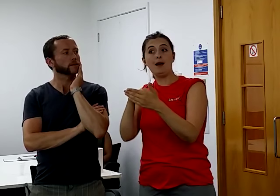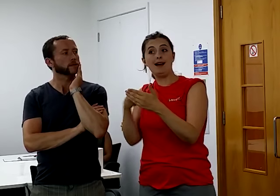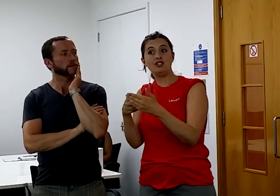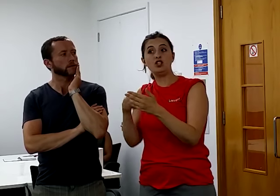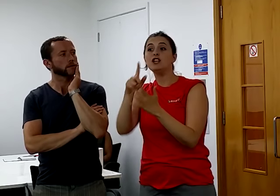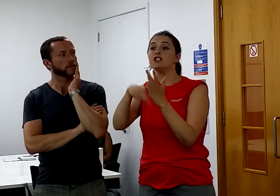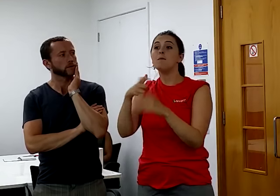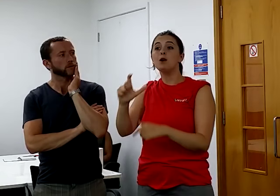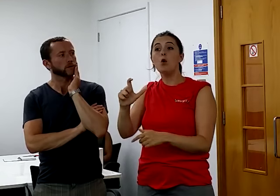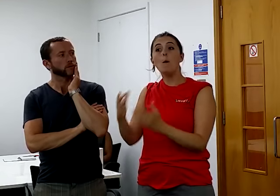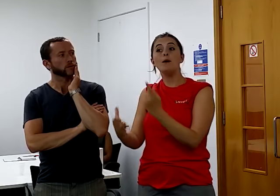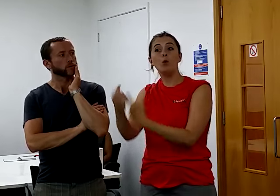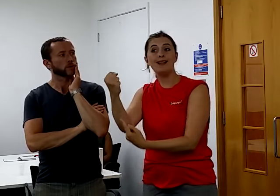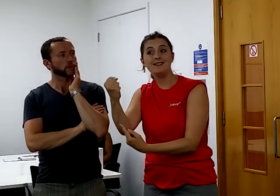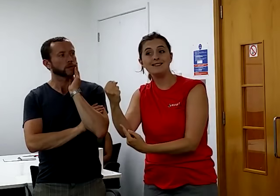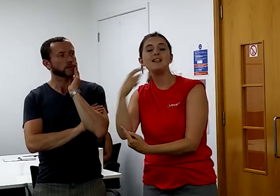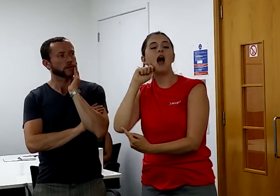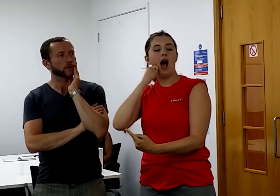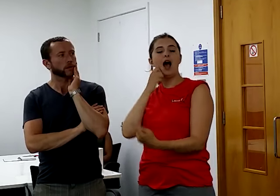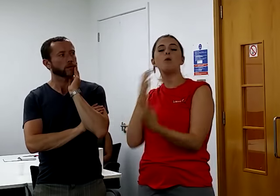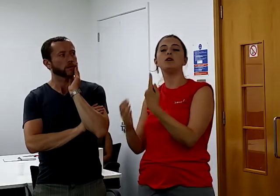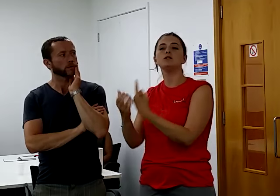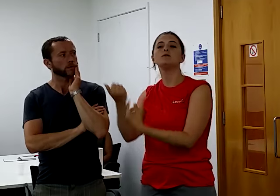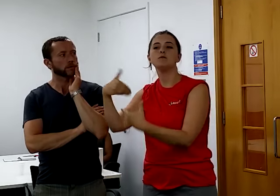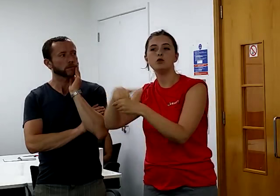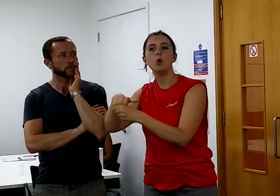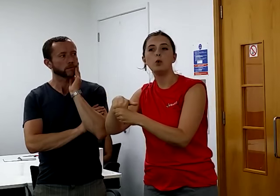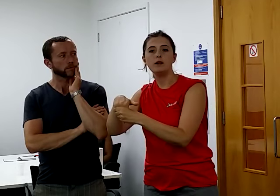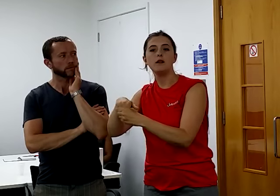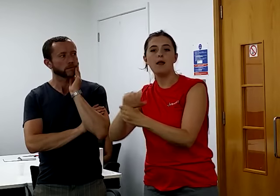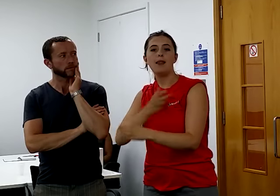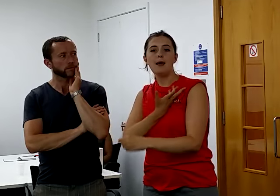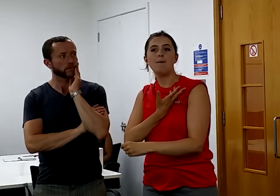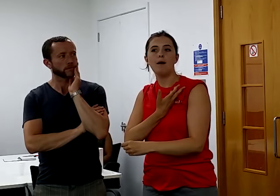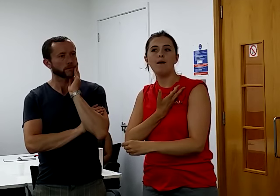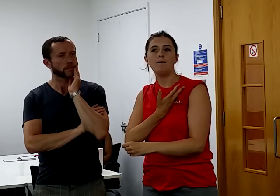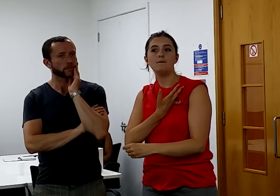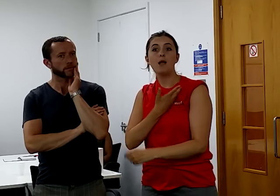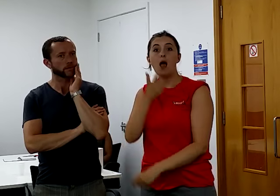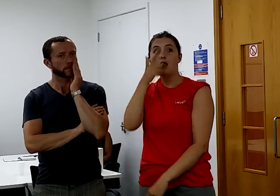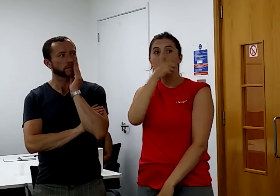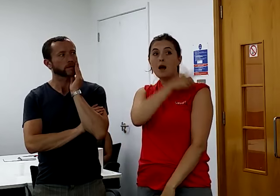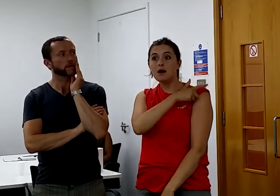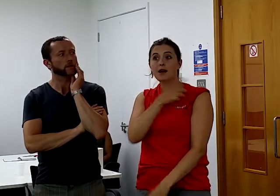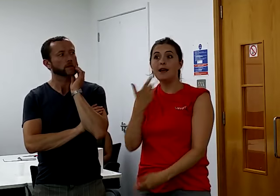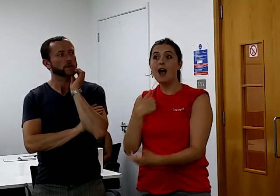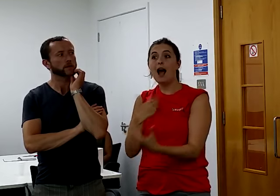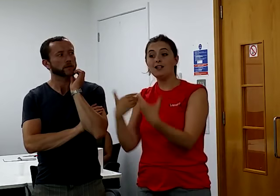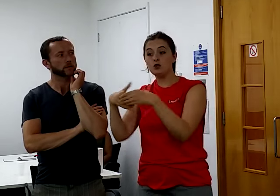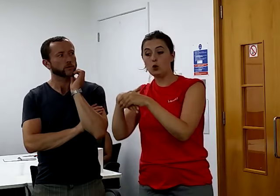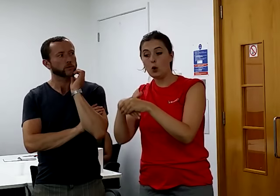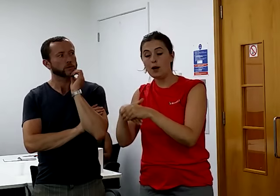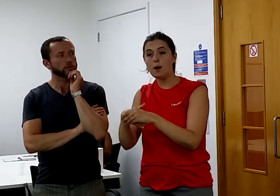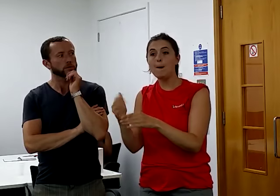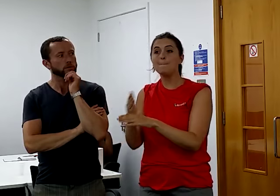won, and so I joined. Luckily, before the 12th of January, so I have a